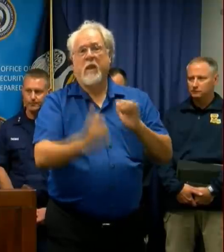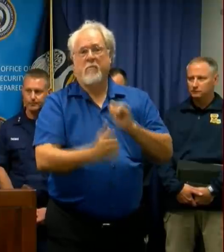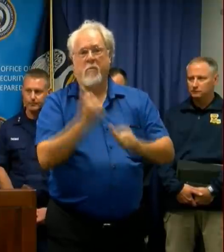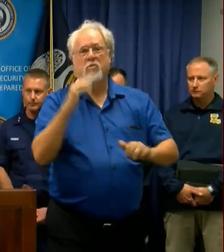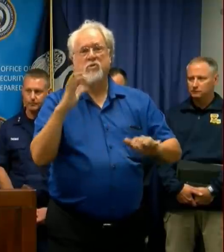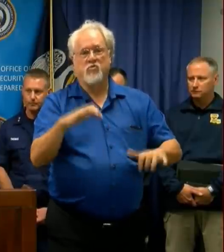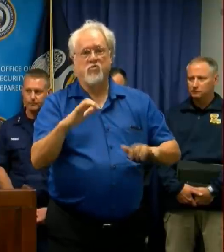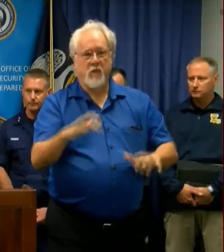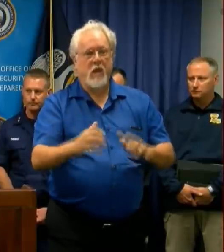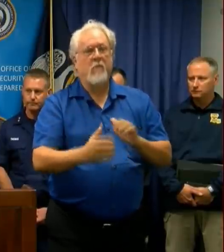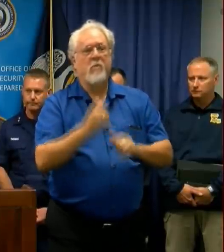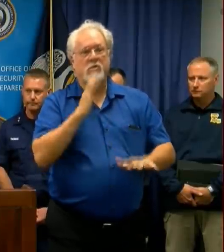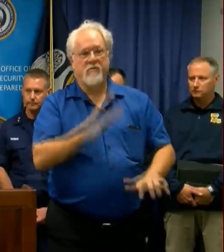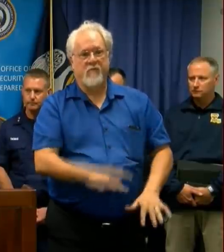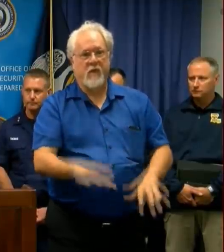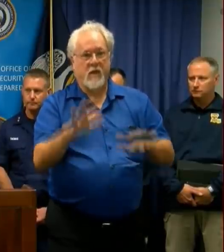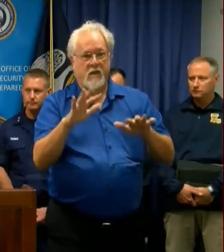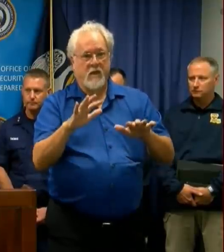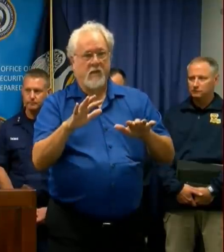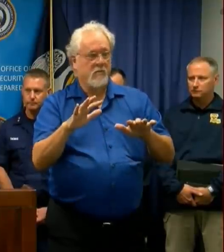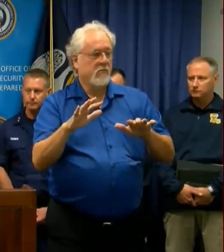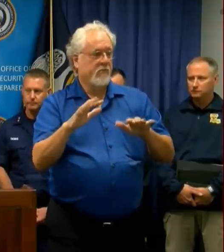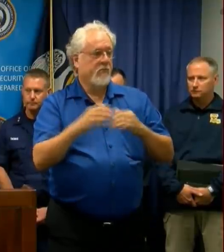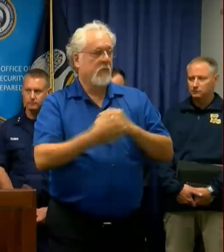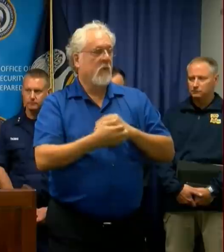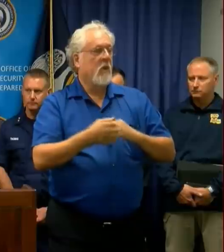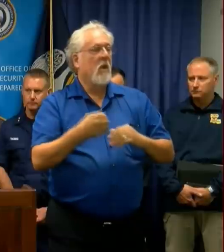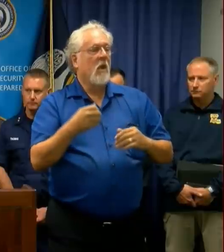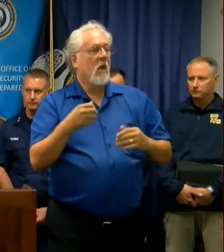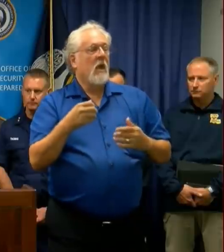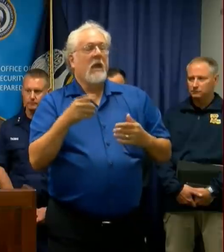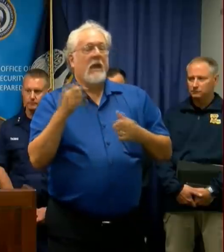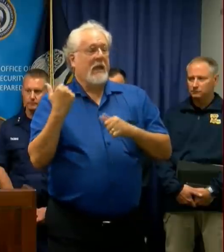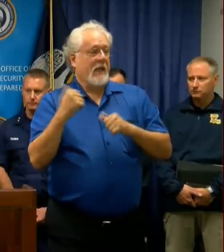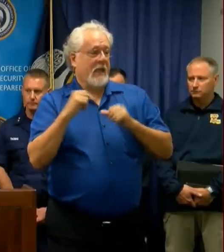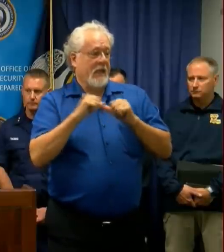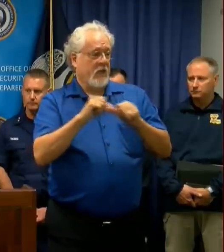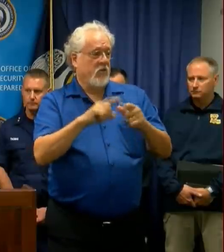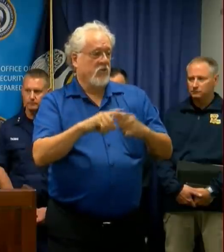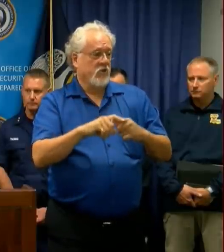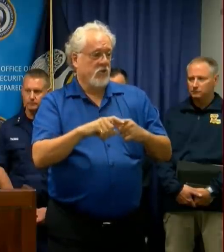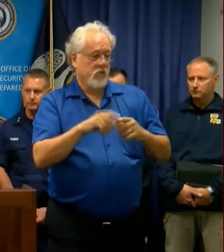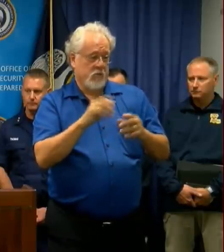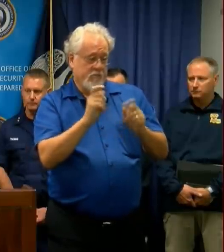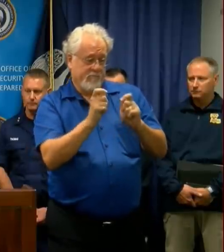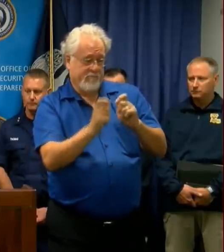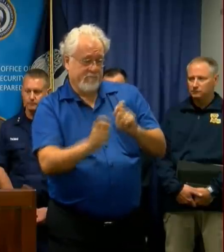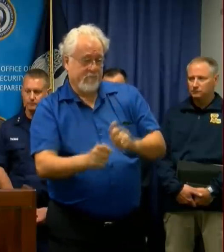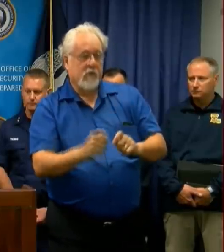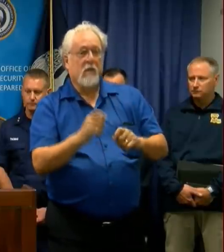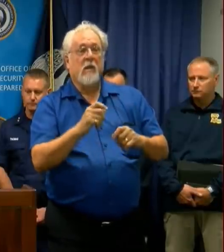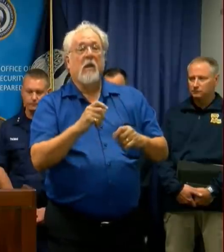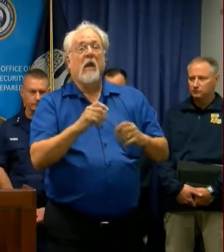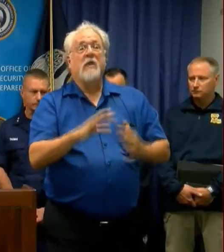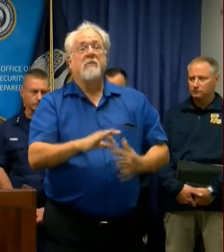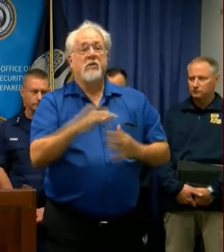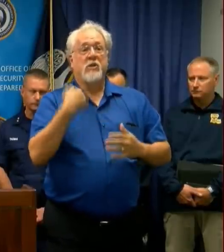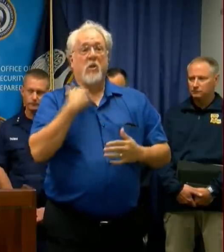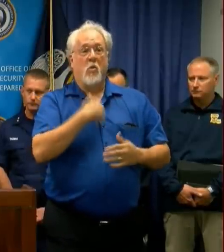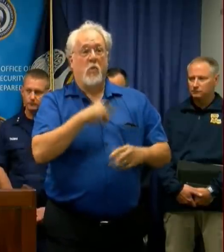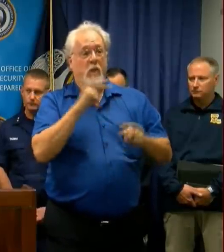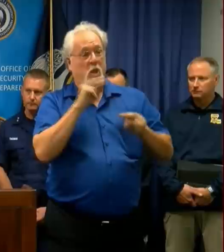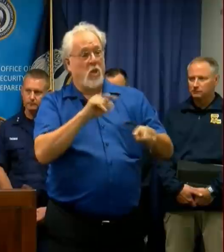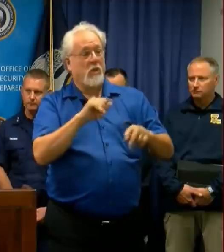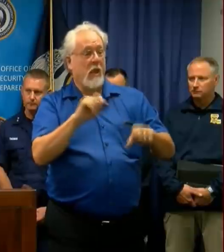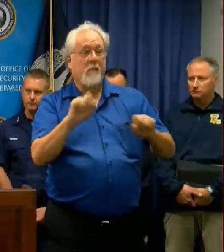most rainfall and the most flooding over the last several days. He continues to refine that, and especially as we